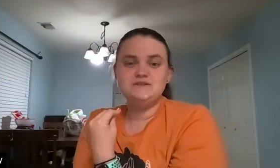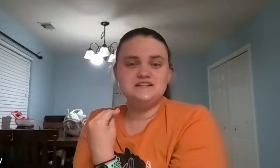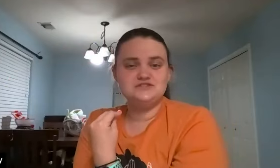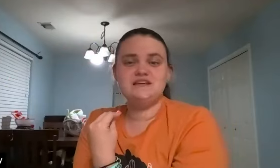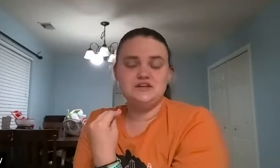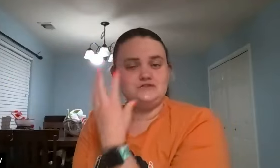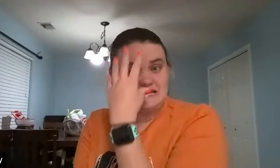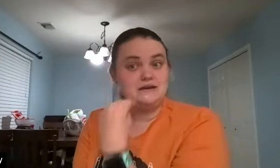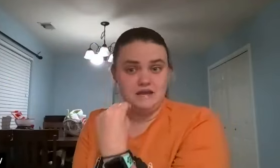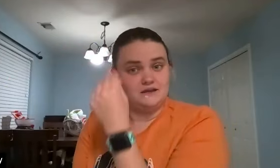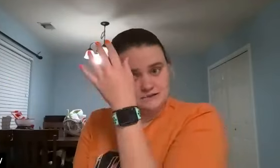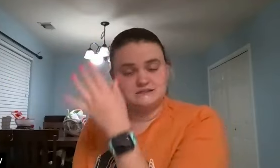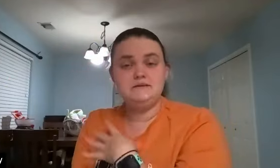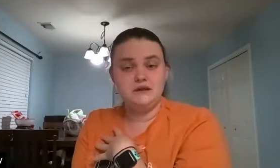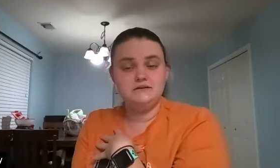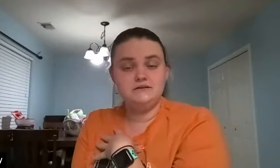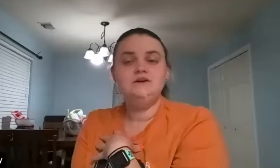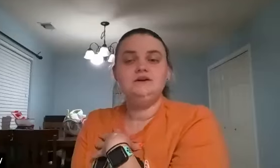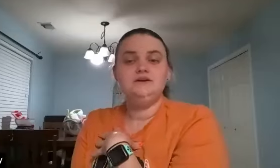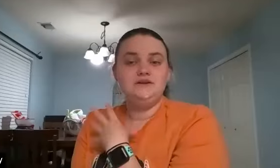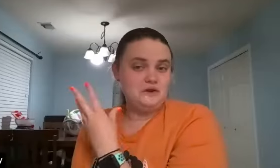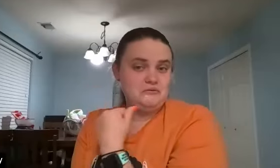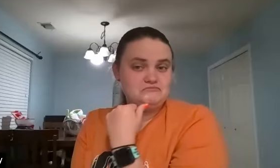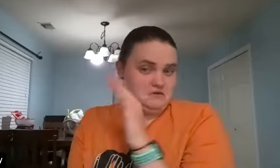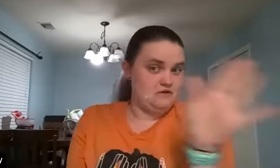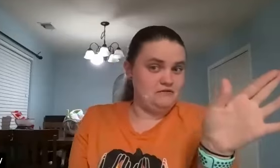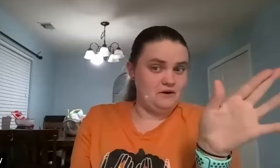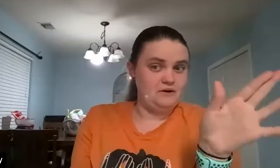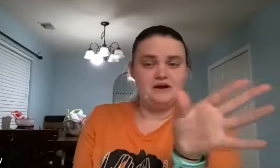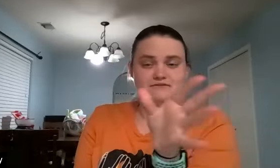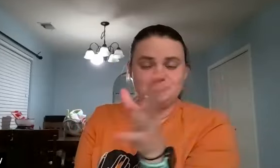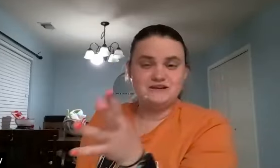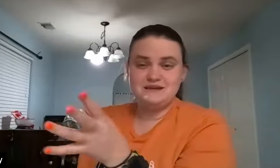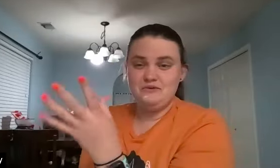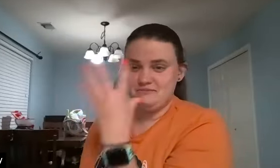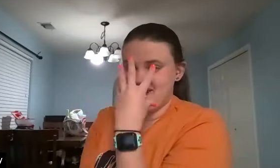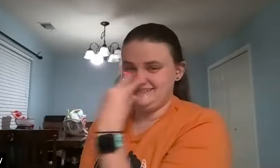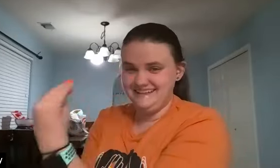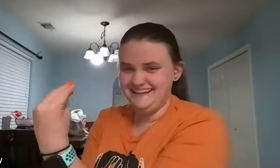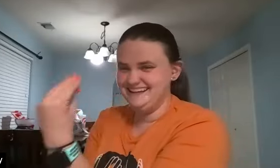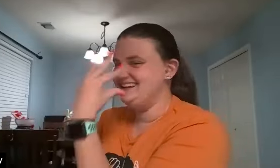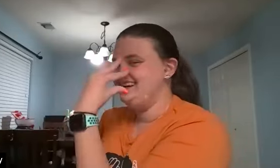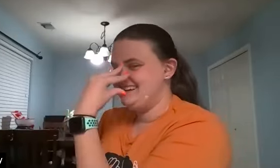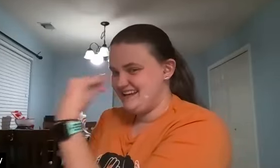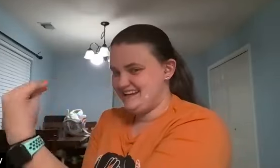unless you're saying you're the Sandman, the sleep man, then go for it. But if you're trying to say wolf man,